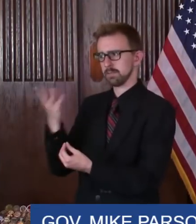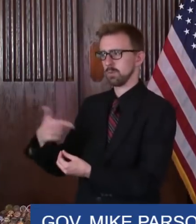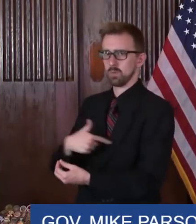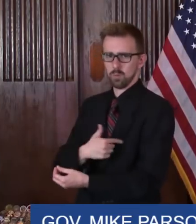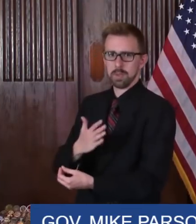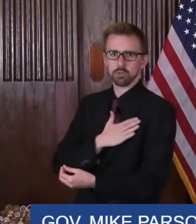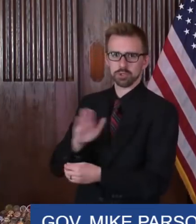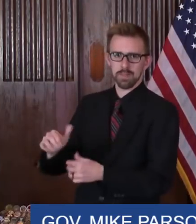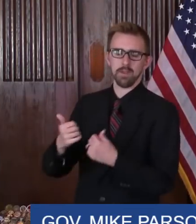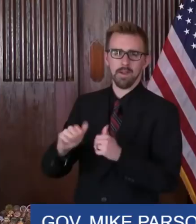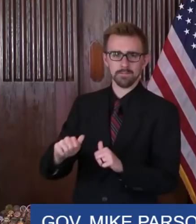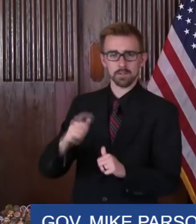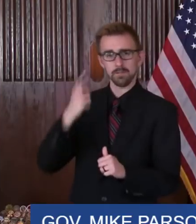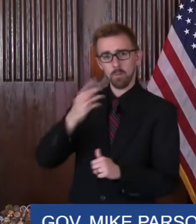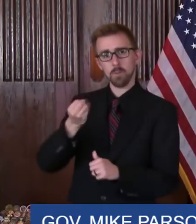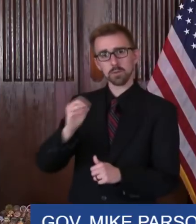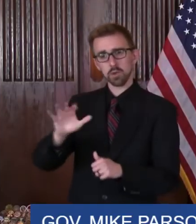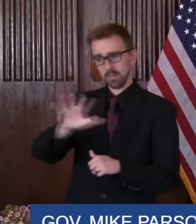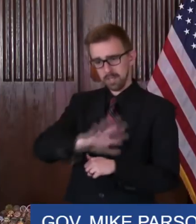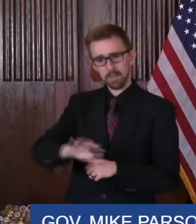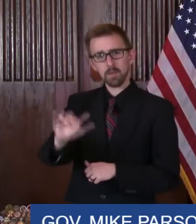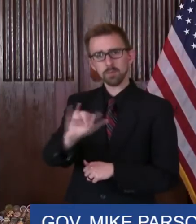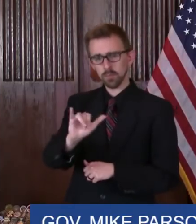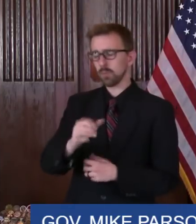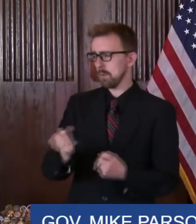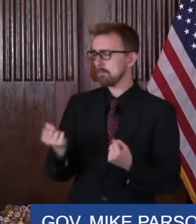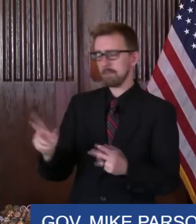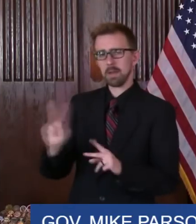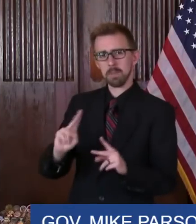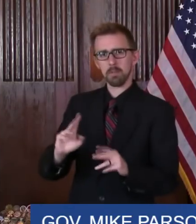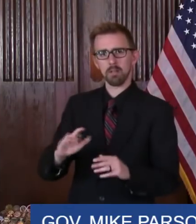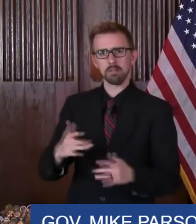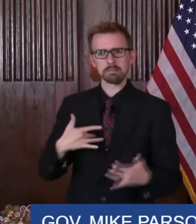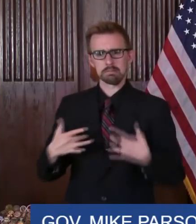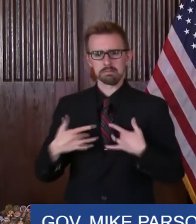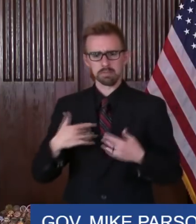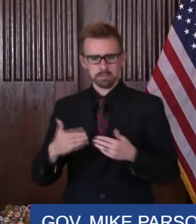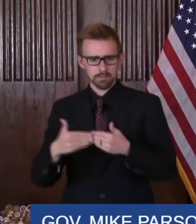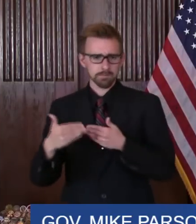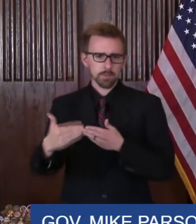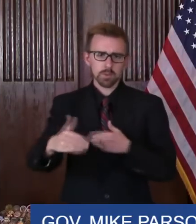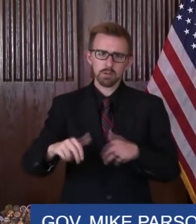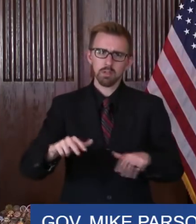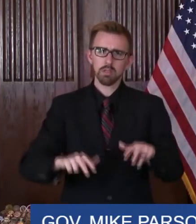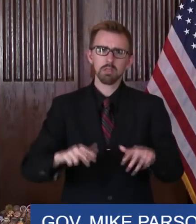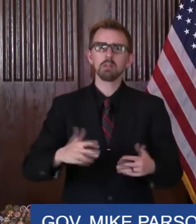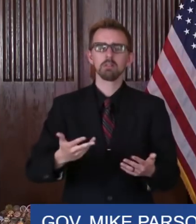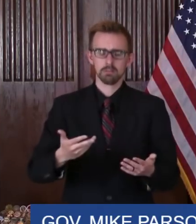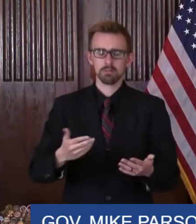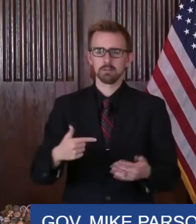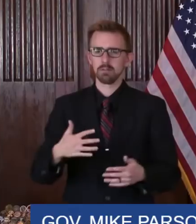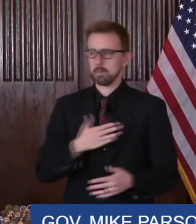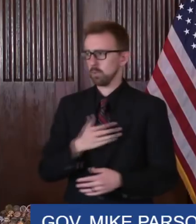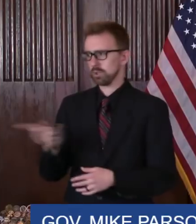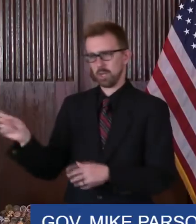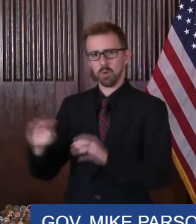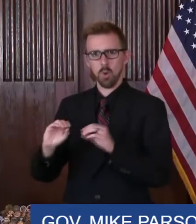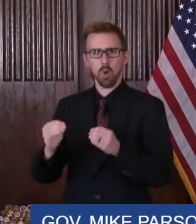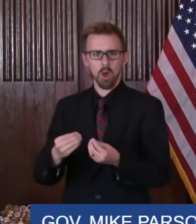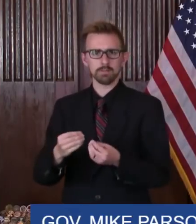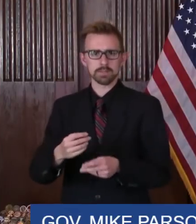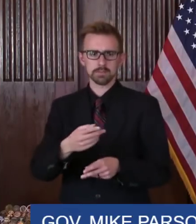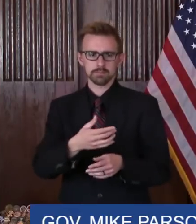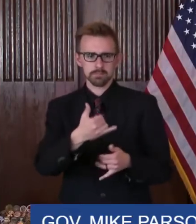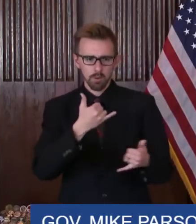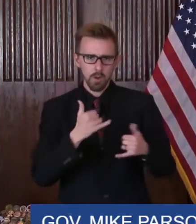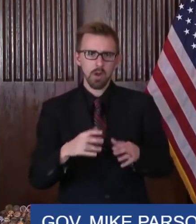every day and what they're doing for Missourians out there. There's a lot of people out there worried about the future, and I just appreciate them being able to take all those calls in and